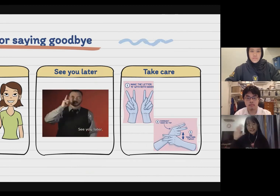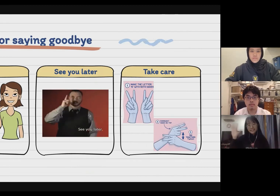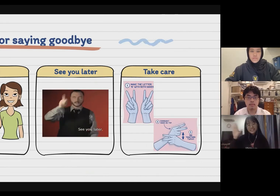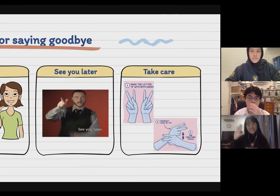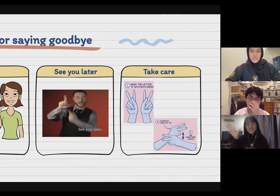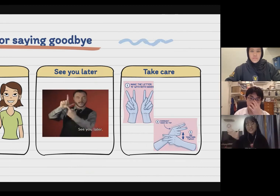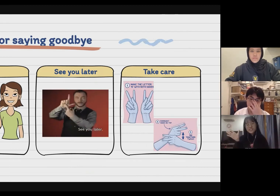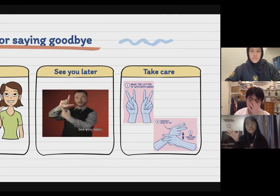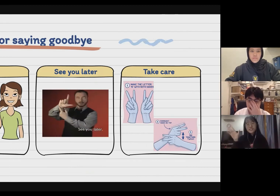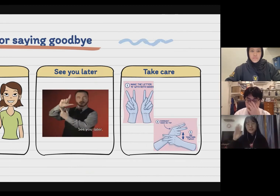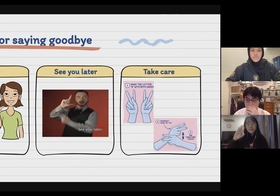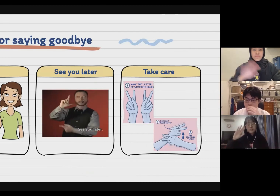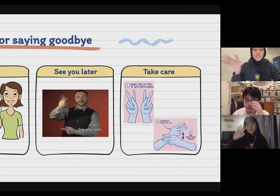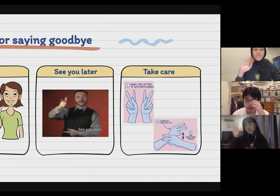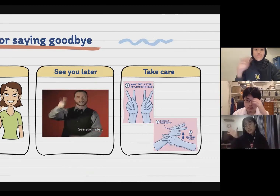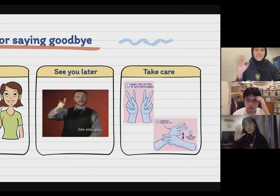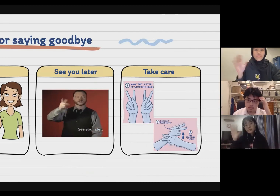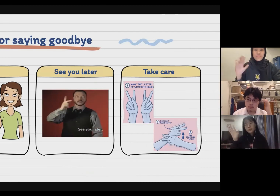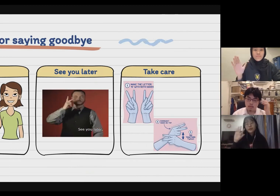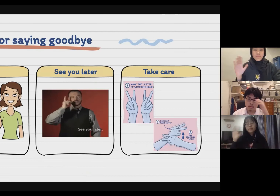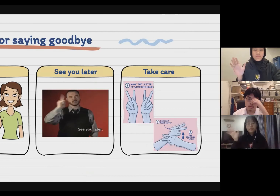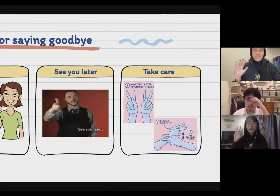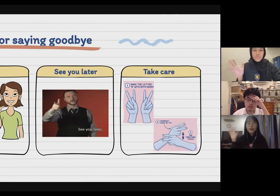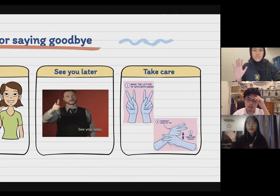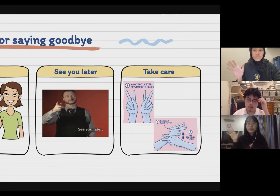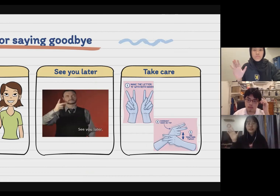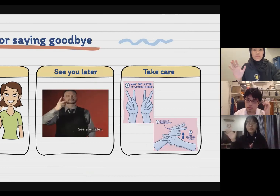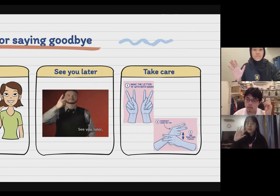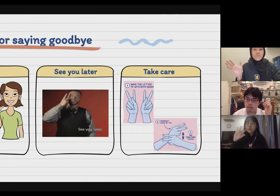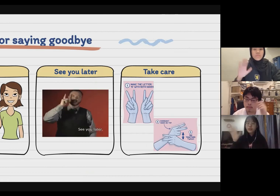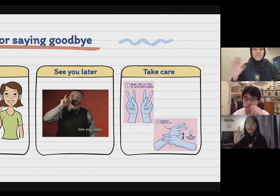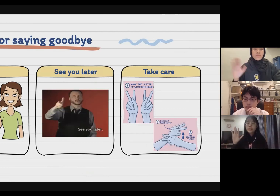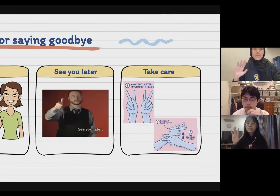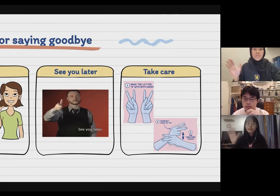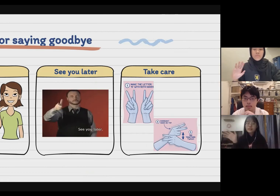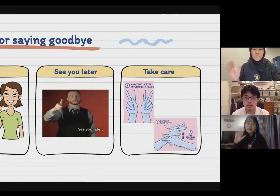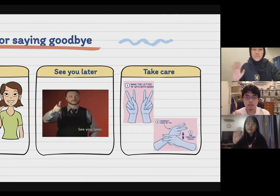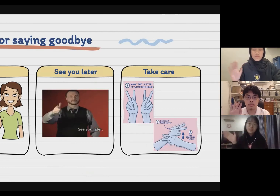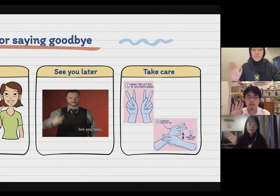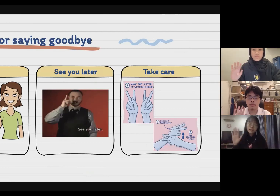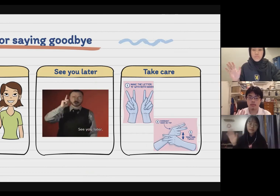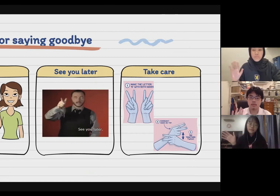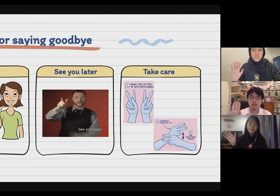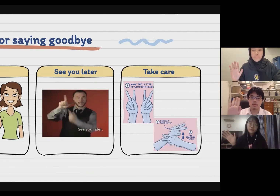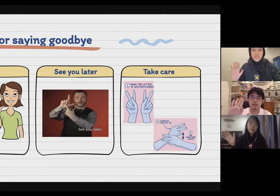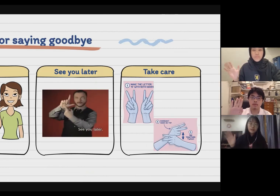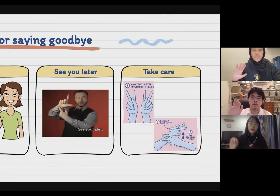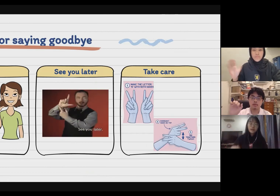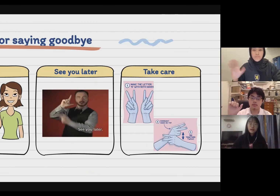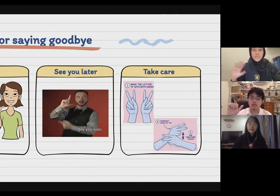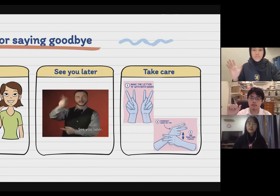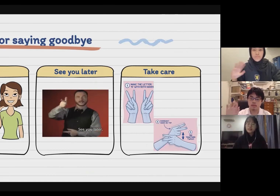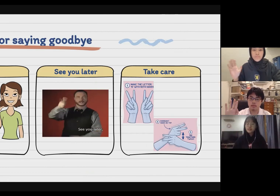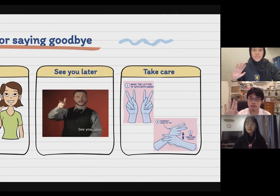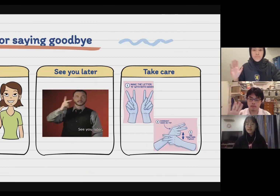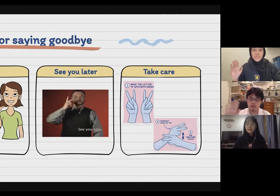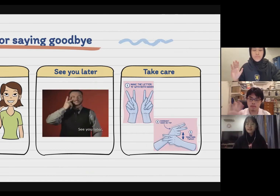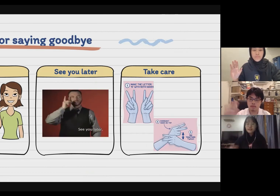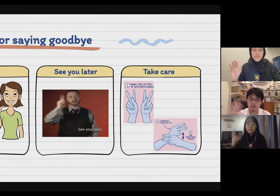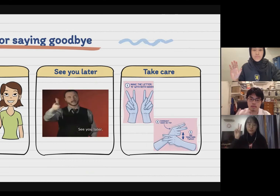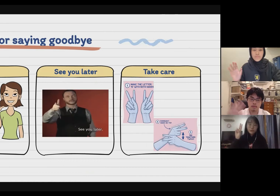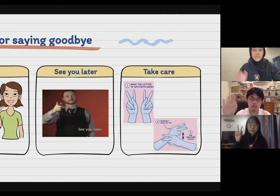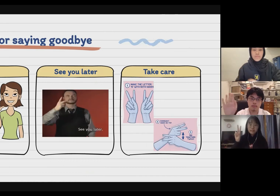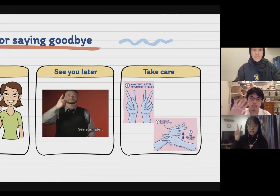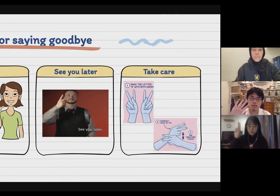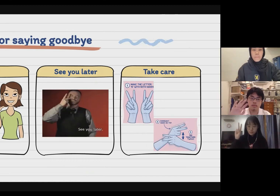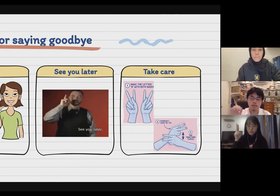bye is just the same, it's just the wave of your hand. It's just waving your hand. It's the same as hello. And see you later,